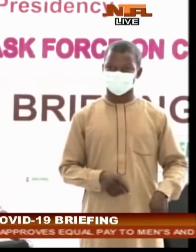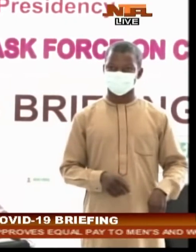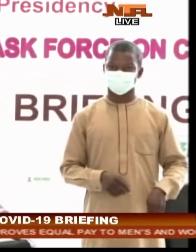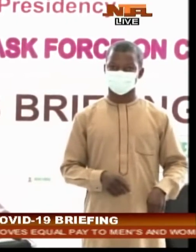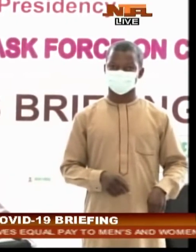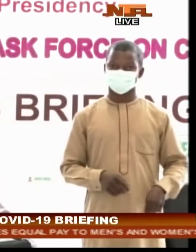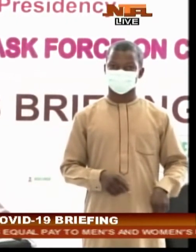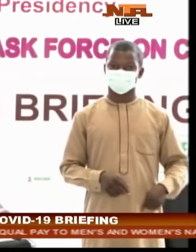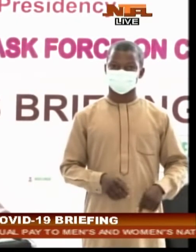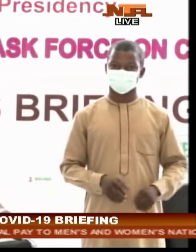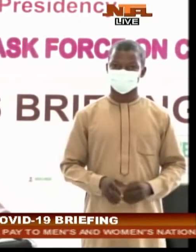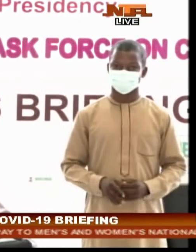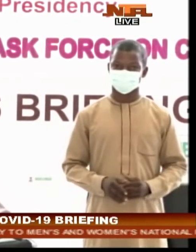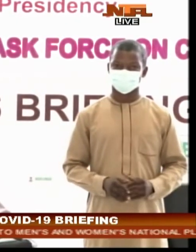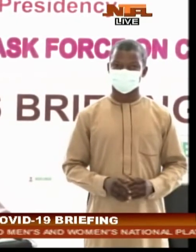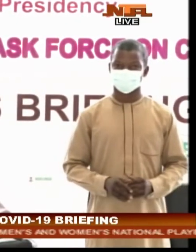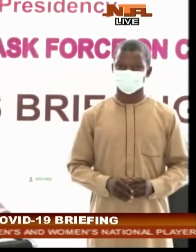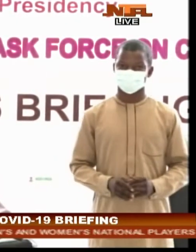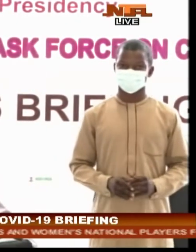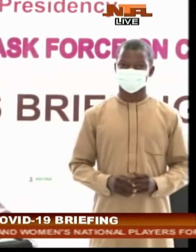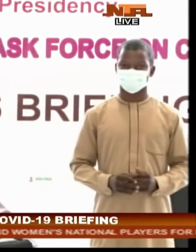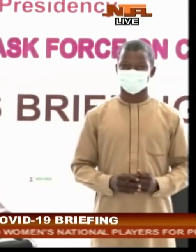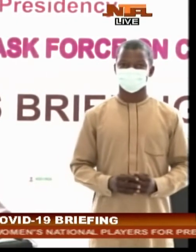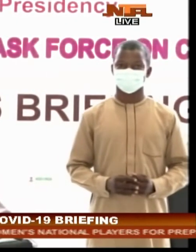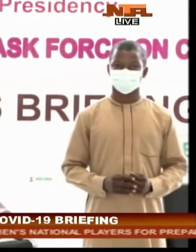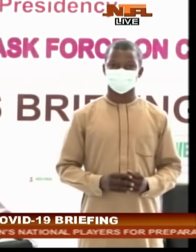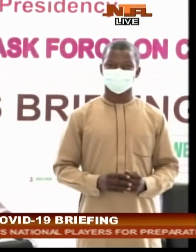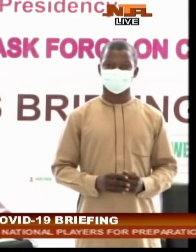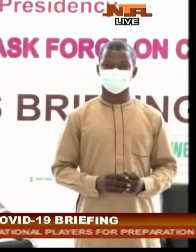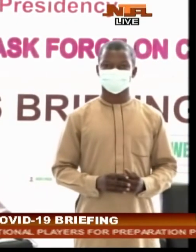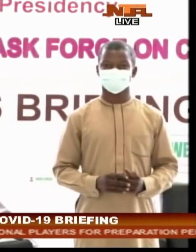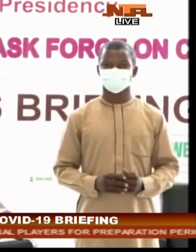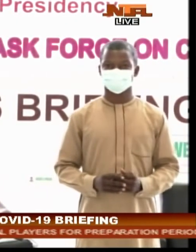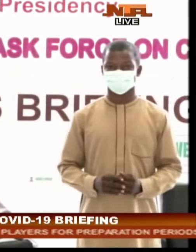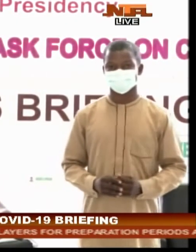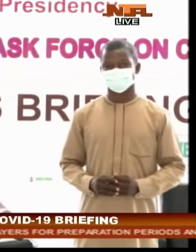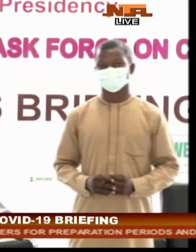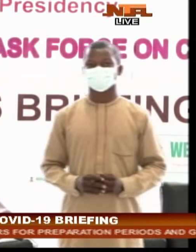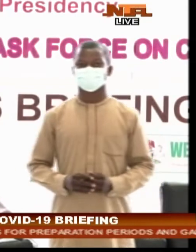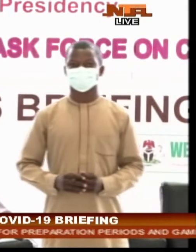Honorable Ministers and distinguished members of the Presidential Task Force,